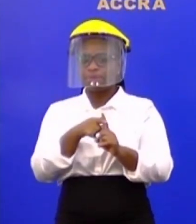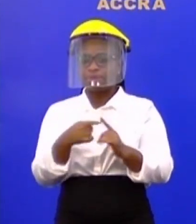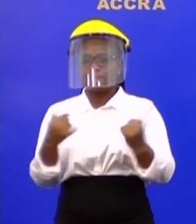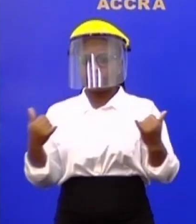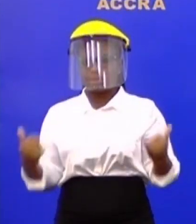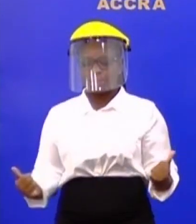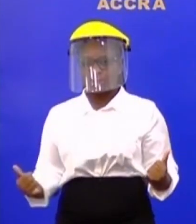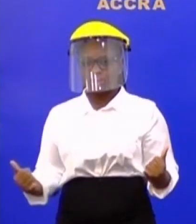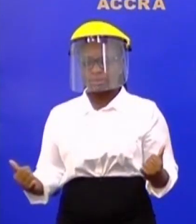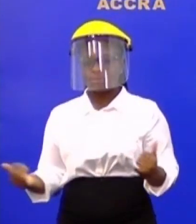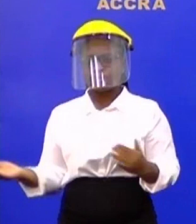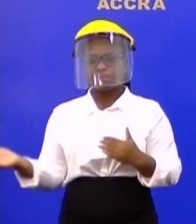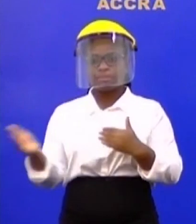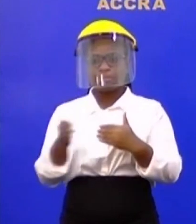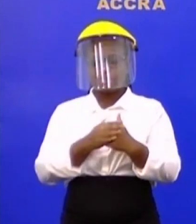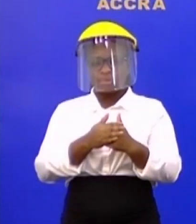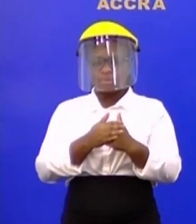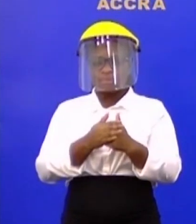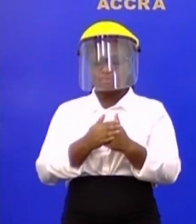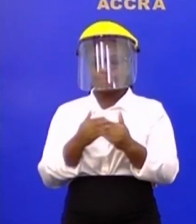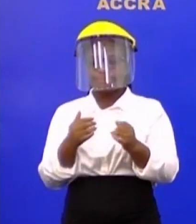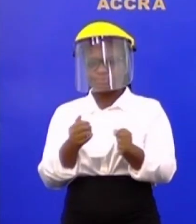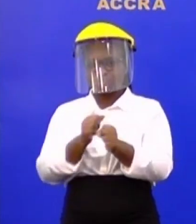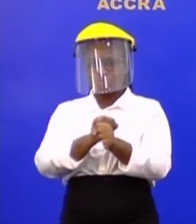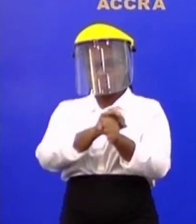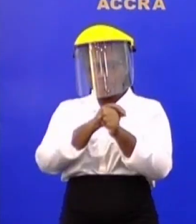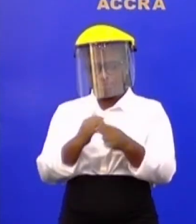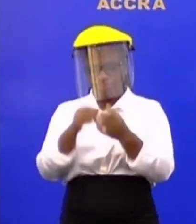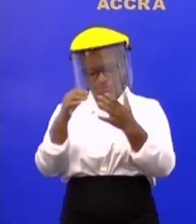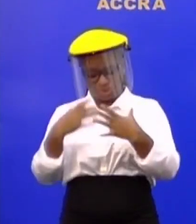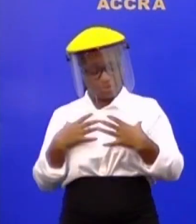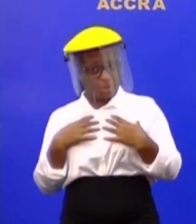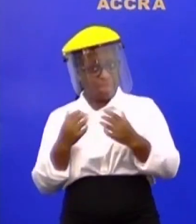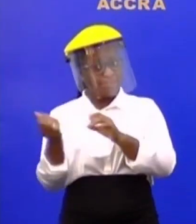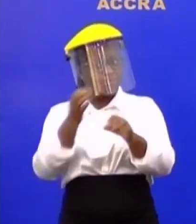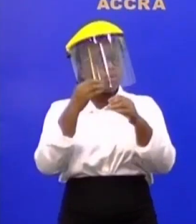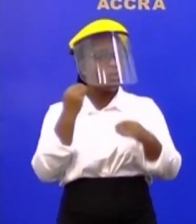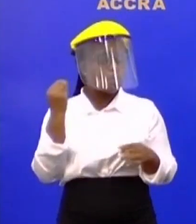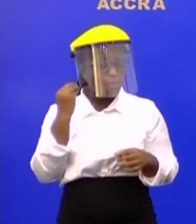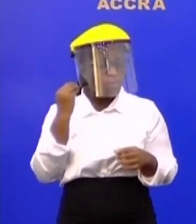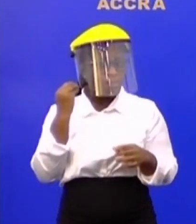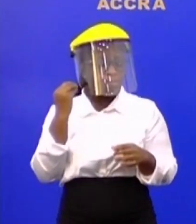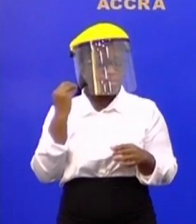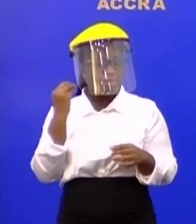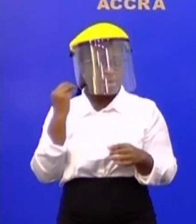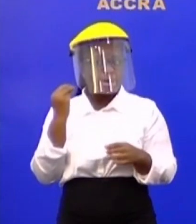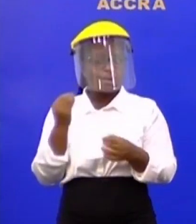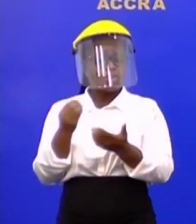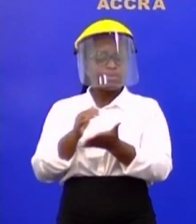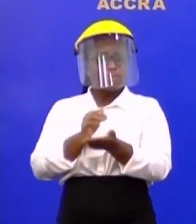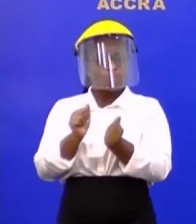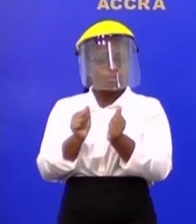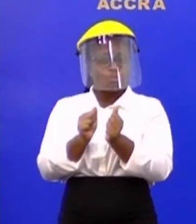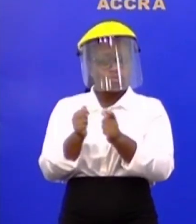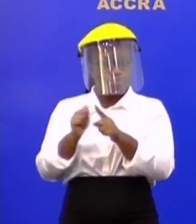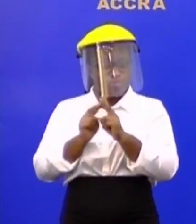today, commence treatment for COVID-19 from home. And in consonance with the transparency that we are